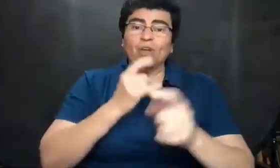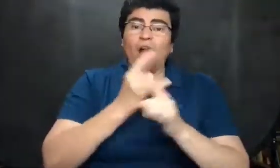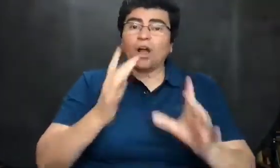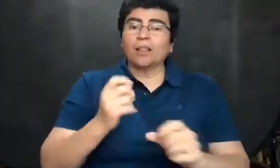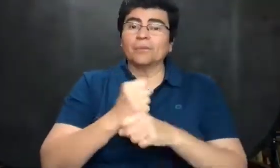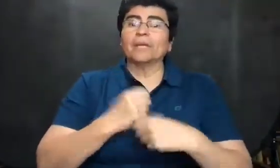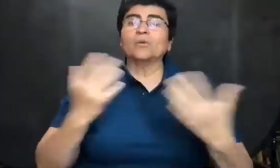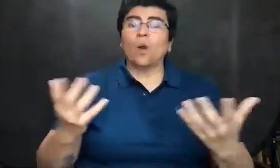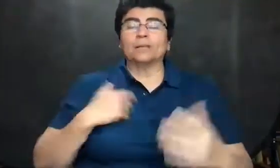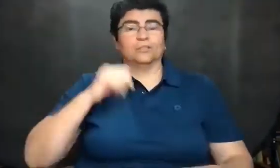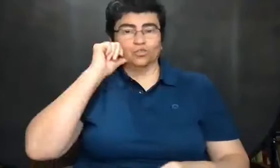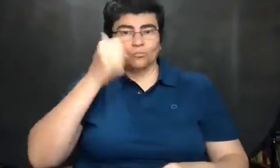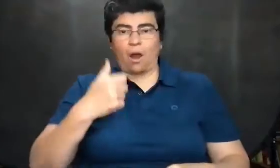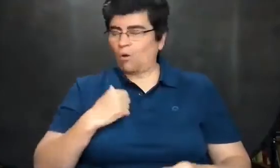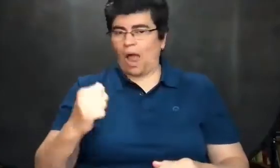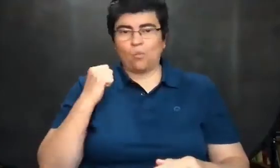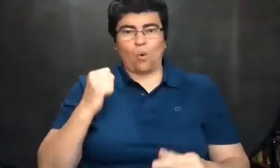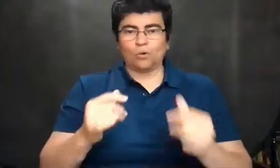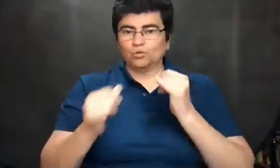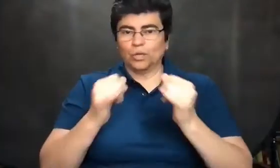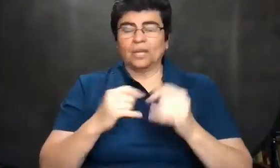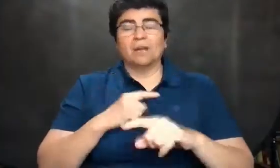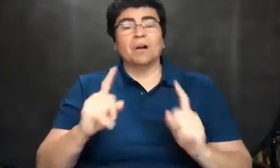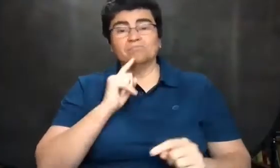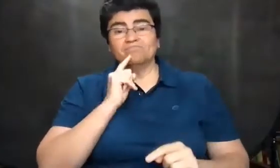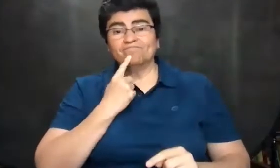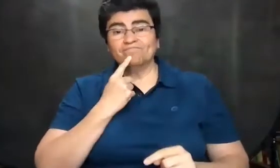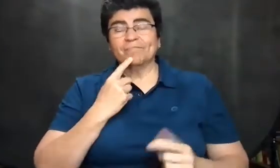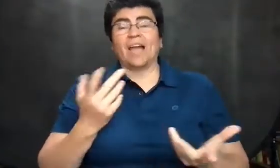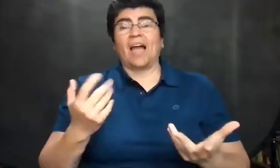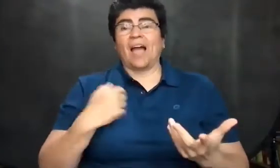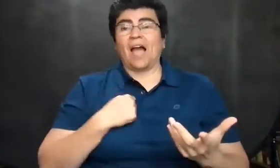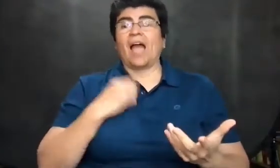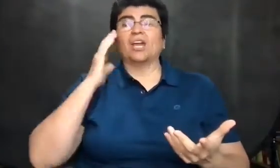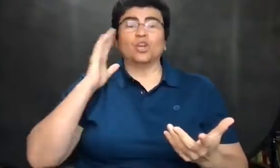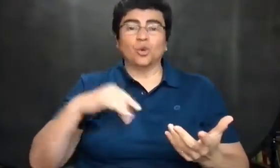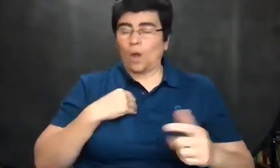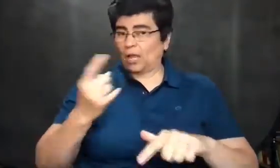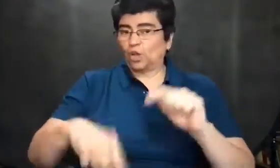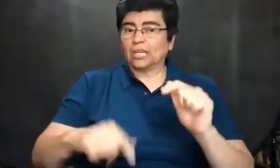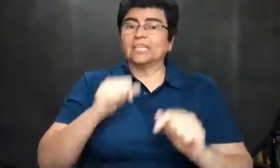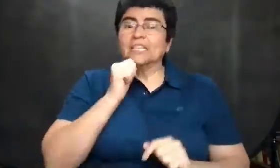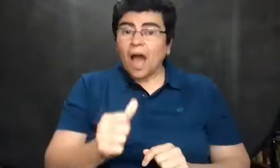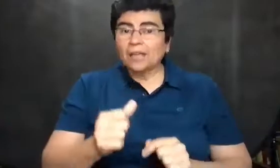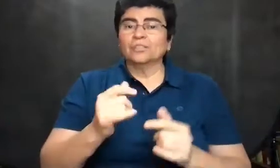tomorrow I won't drink. But sincerely, I knew that I couldn't not drink, and I decided